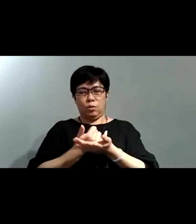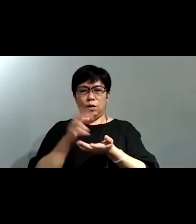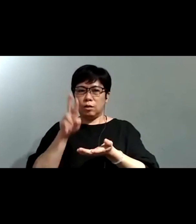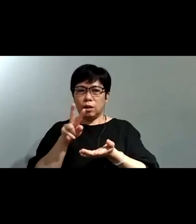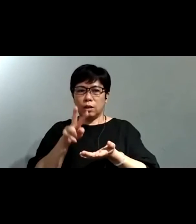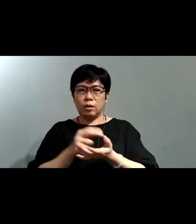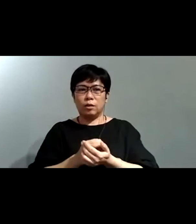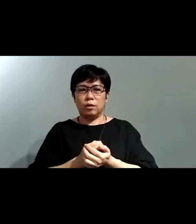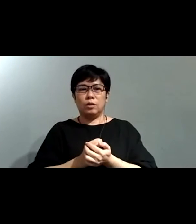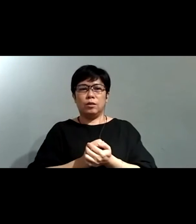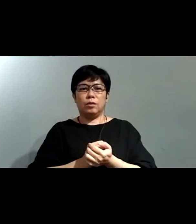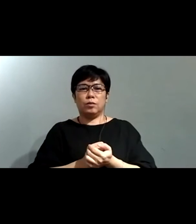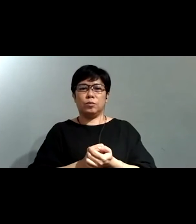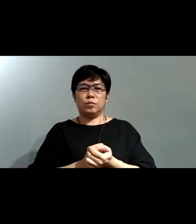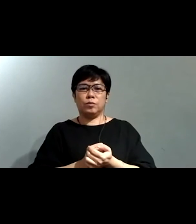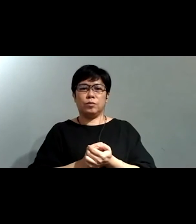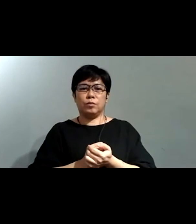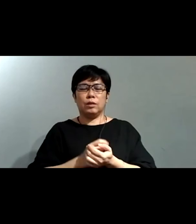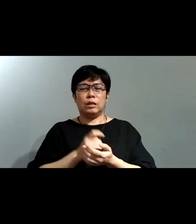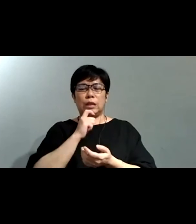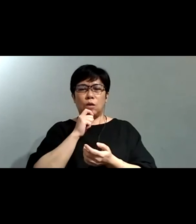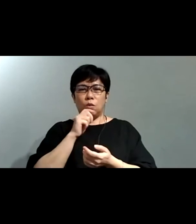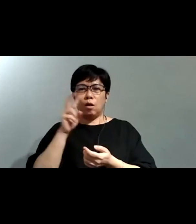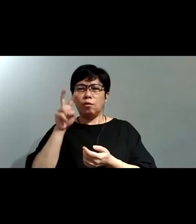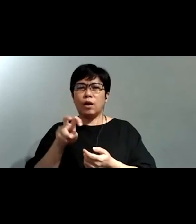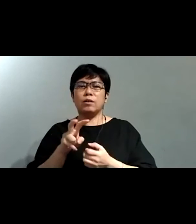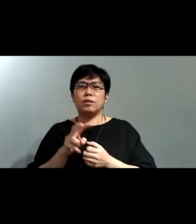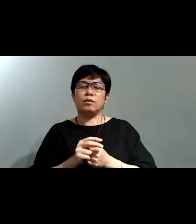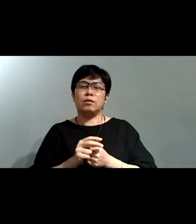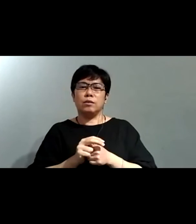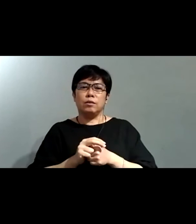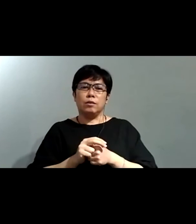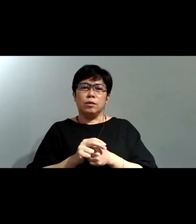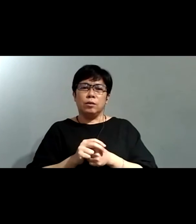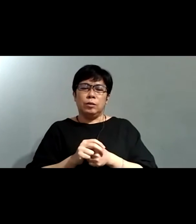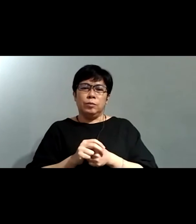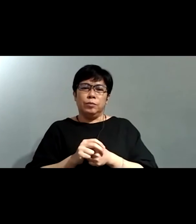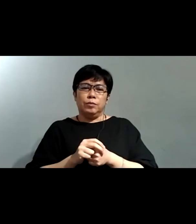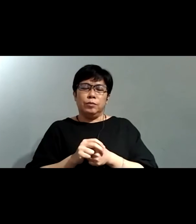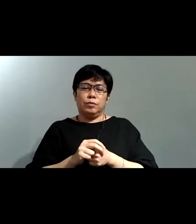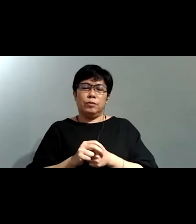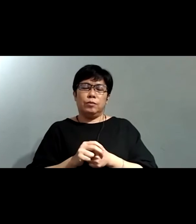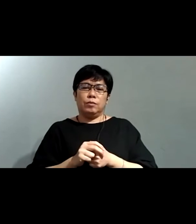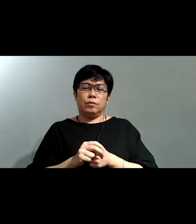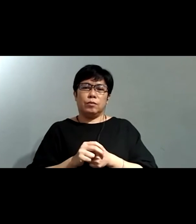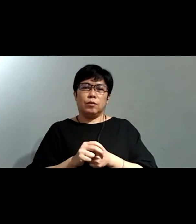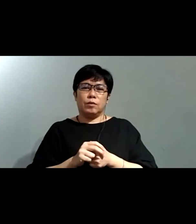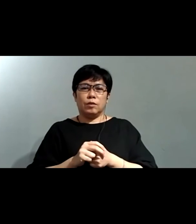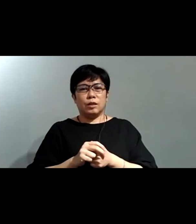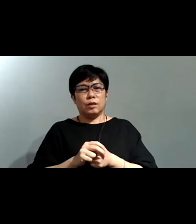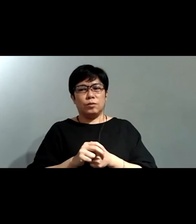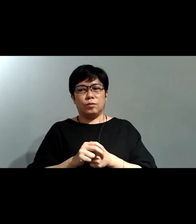that when the government put forth something with some grand